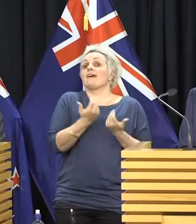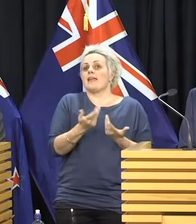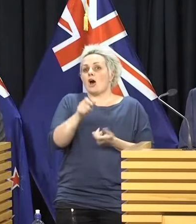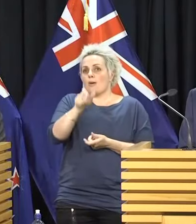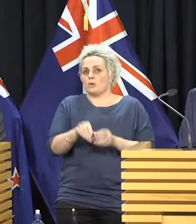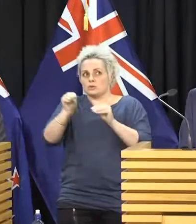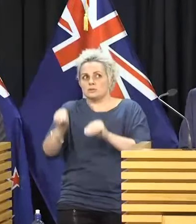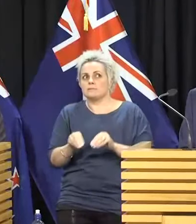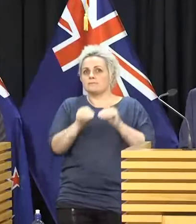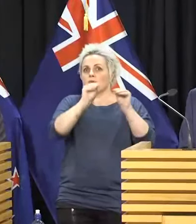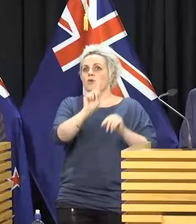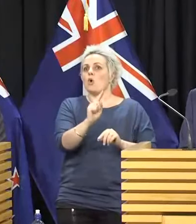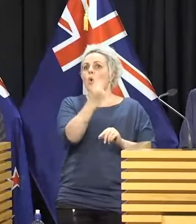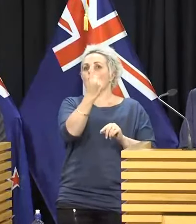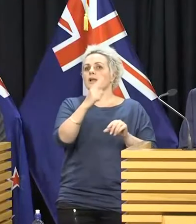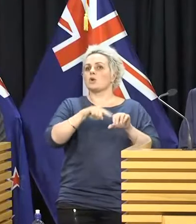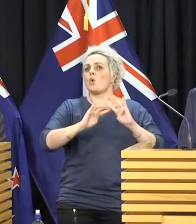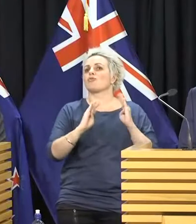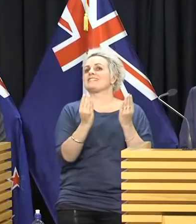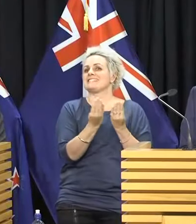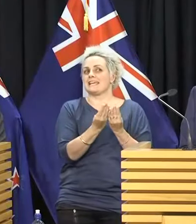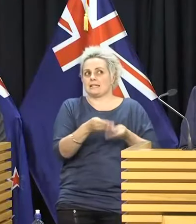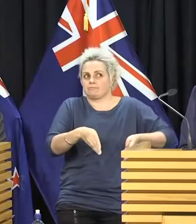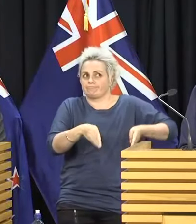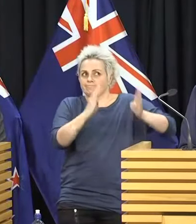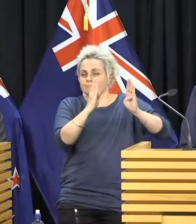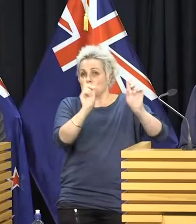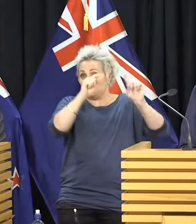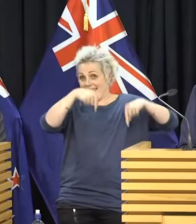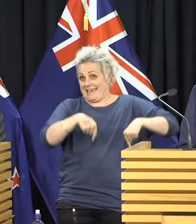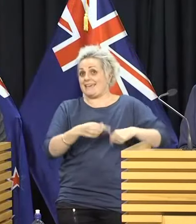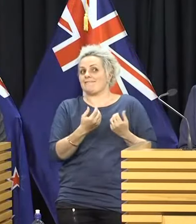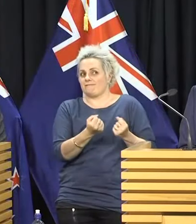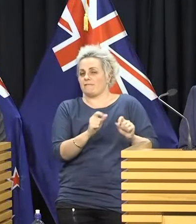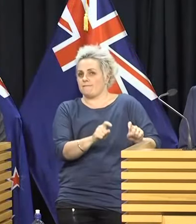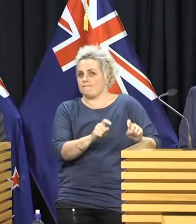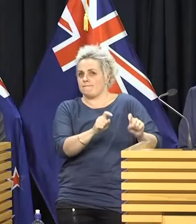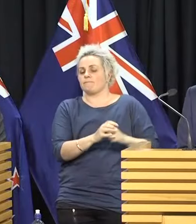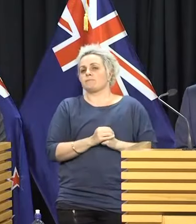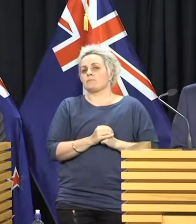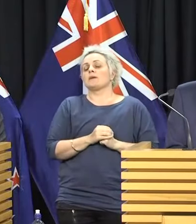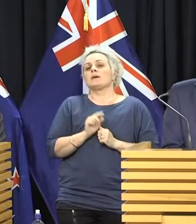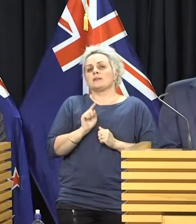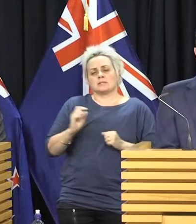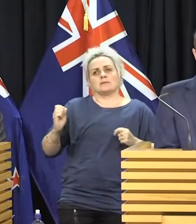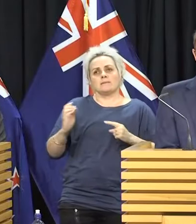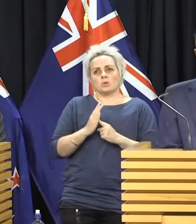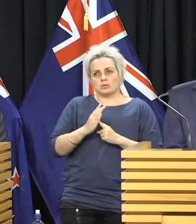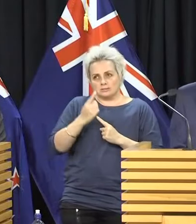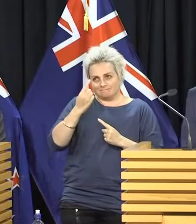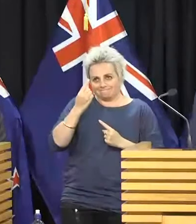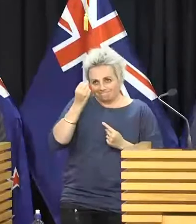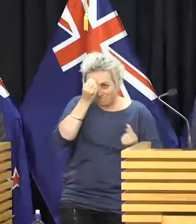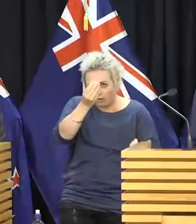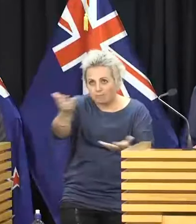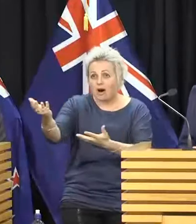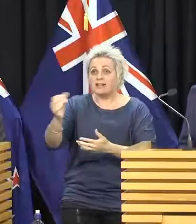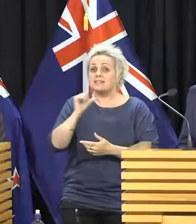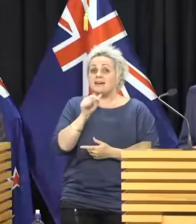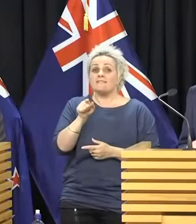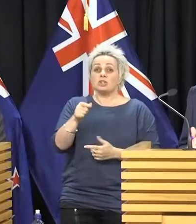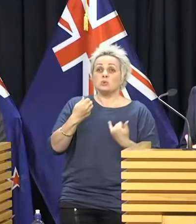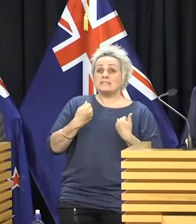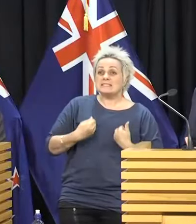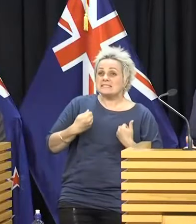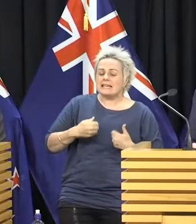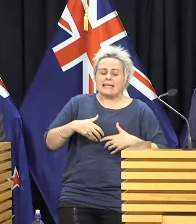Auckland quarantine facility today. This, to start with, is a very important reminder of why anyone with any